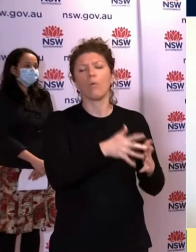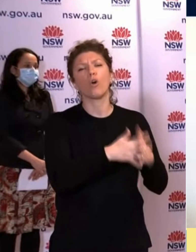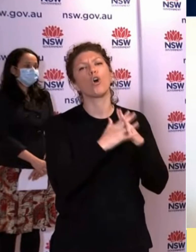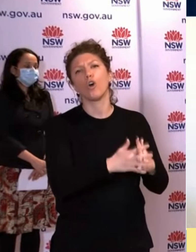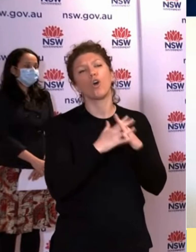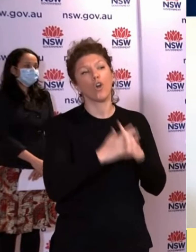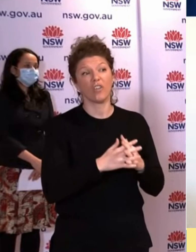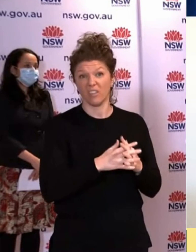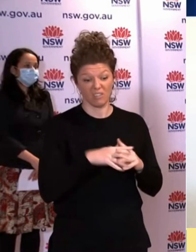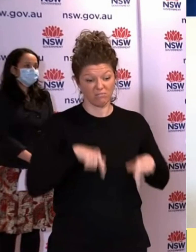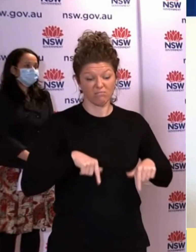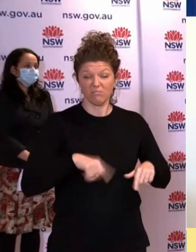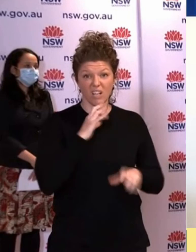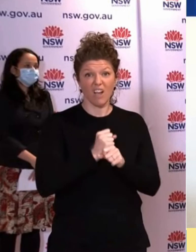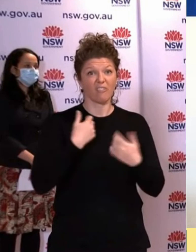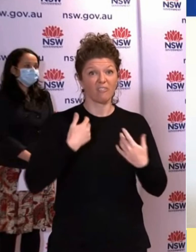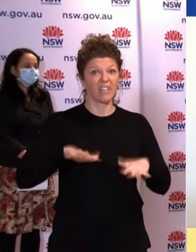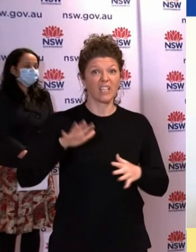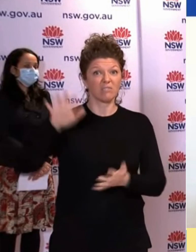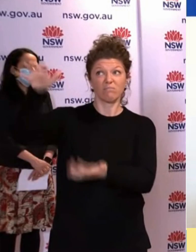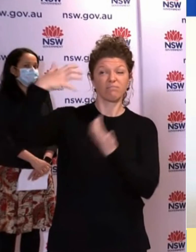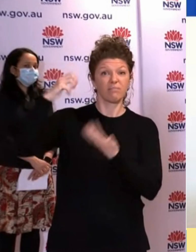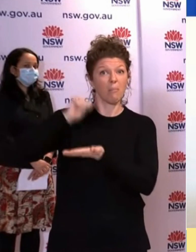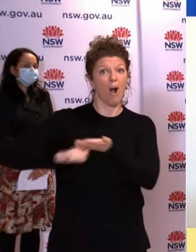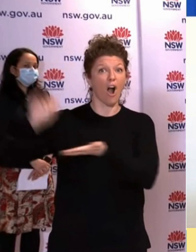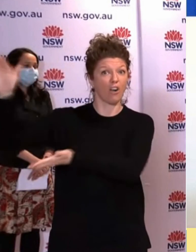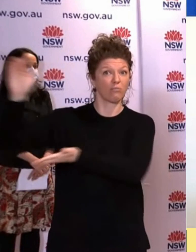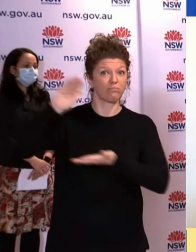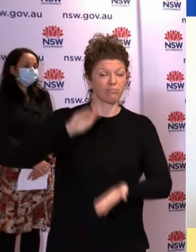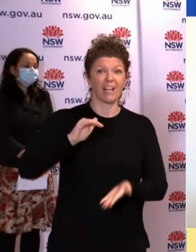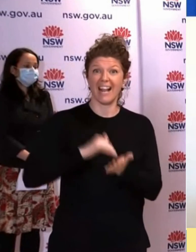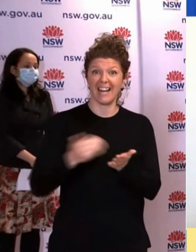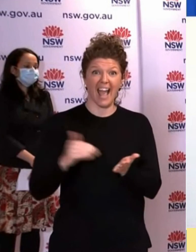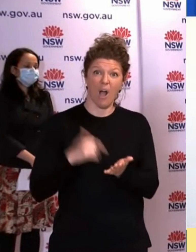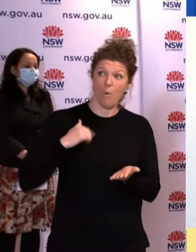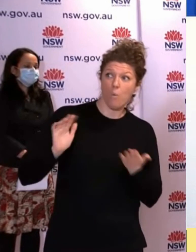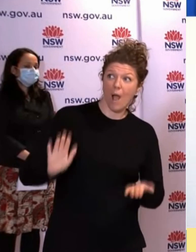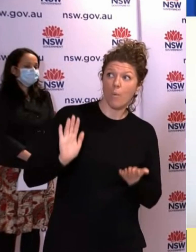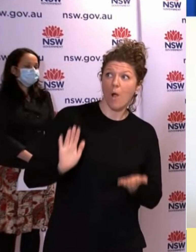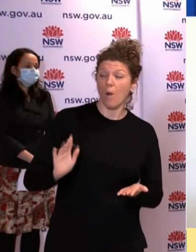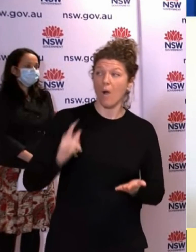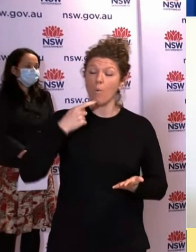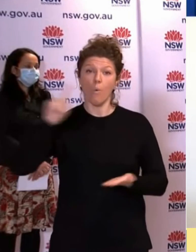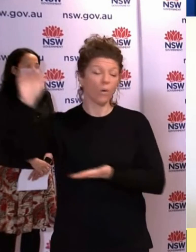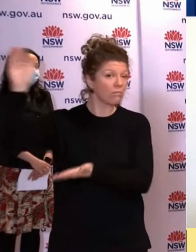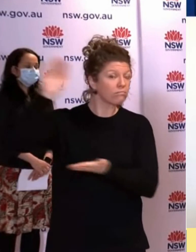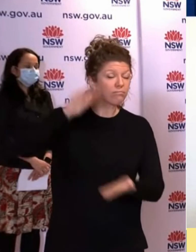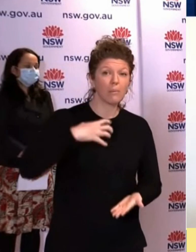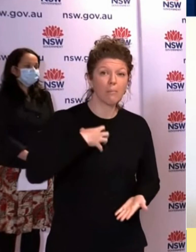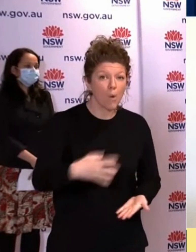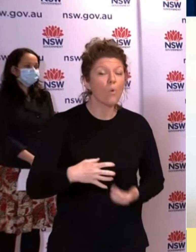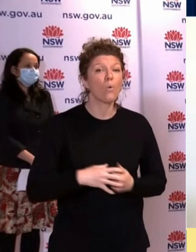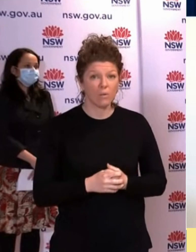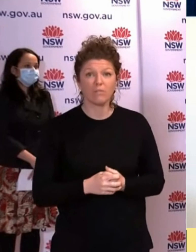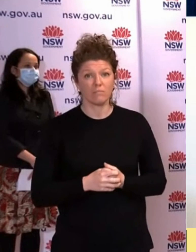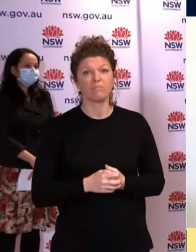rapid antigen tests. It currently has a contract out or tender out for a lot more. And in the next few weeks we'll be seeing a lot more